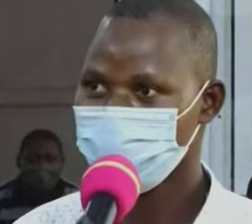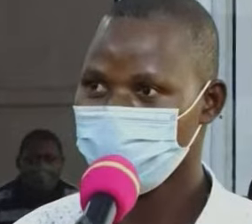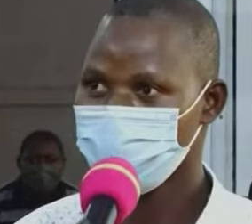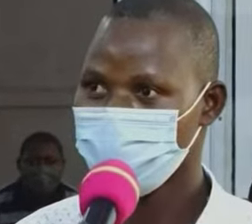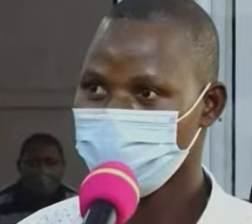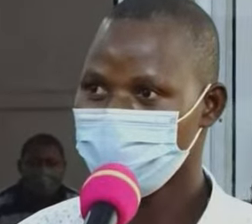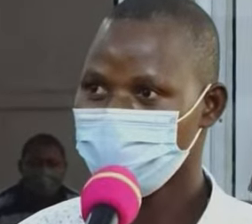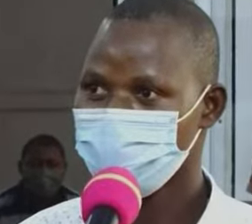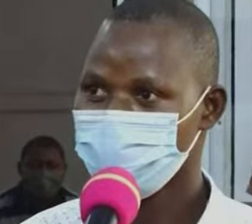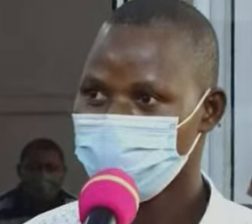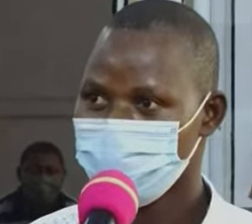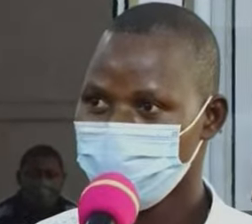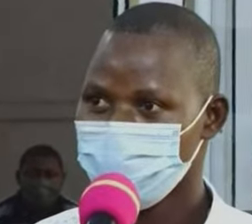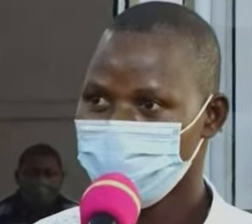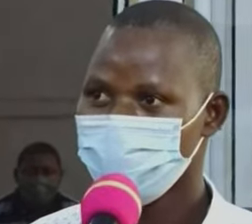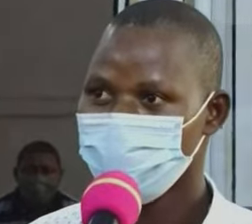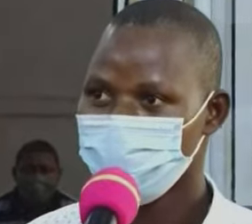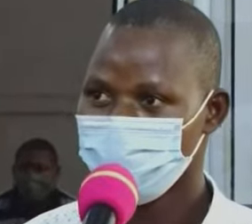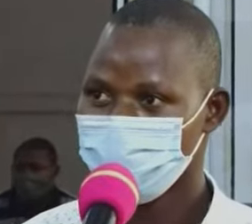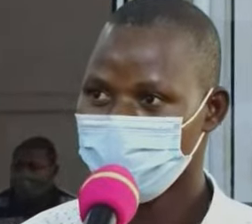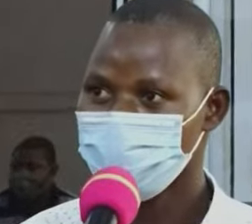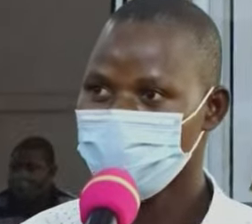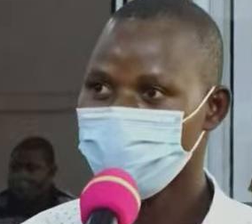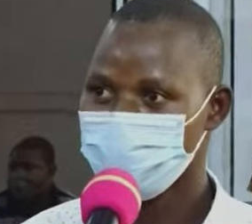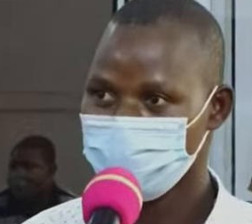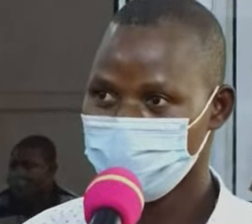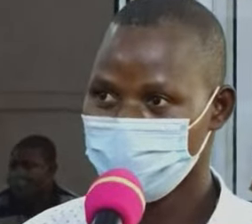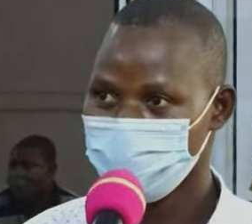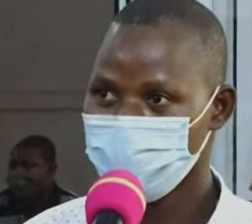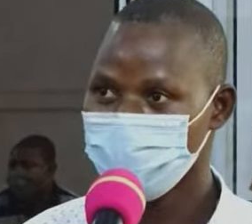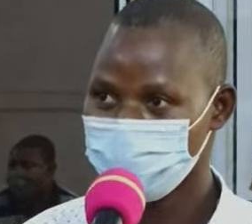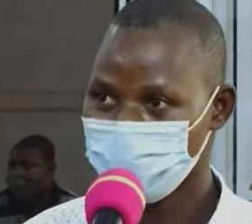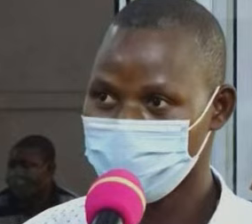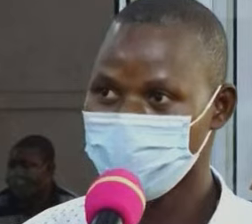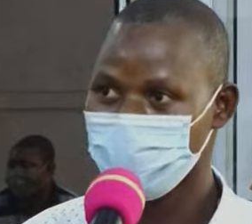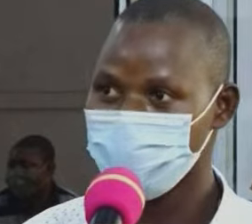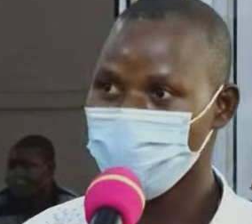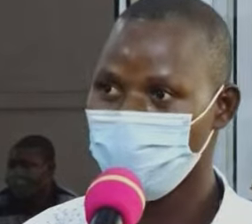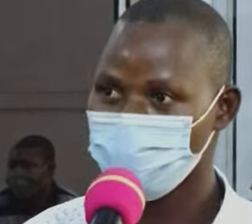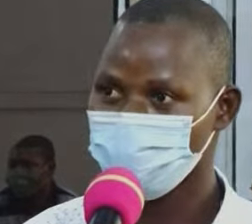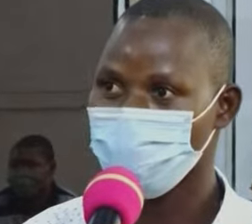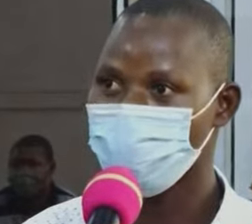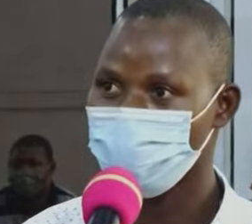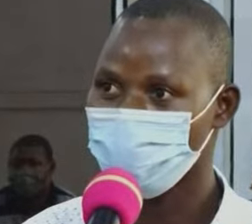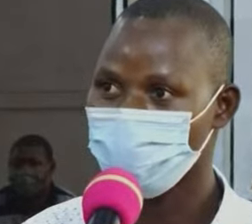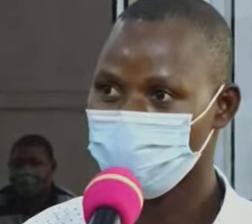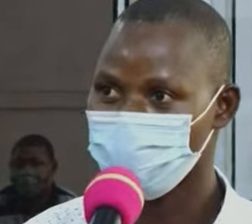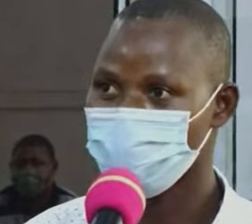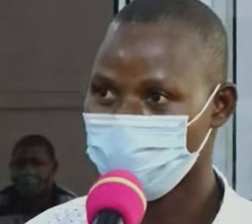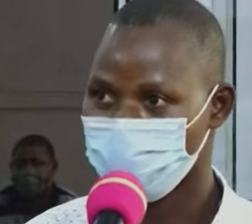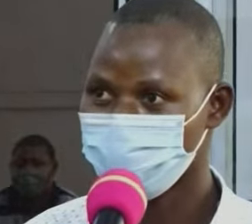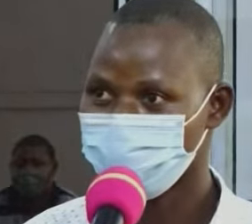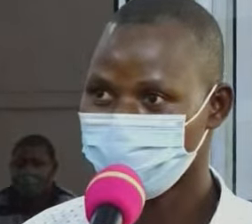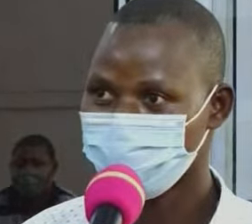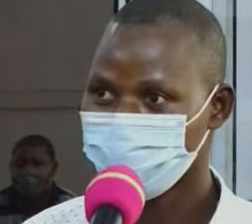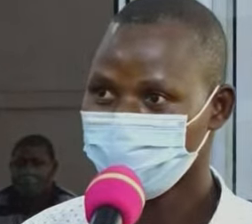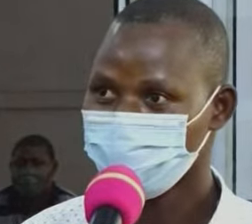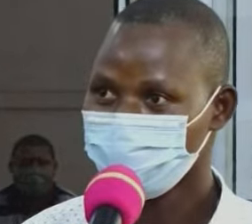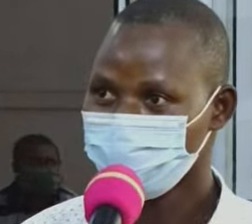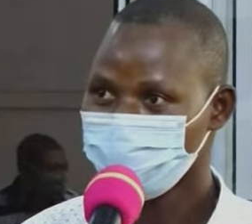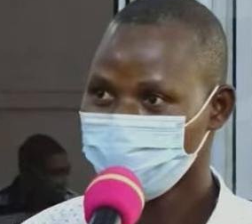being used for fuel bunkering. Is that not what was said? Yes, I think I heard it too. Go ahead. It's as equal to championing the cause to destroy them.